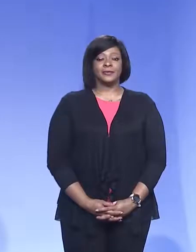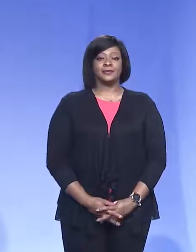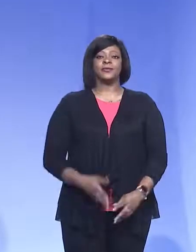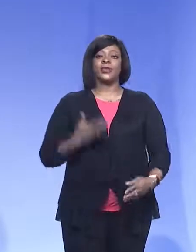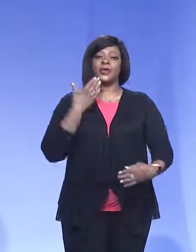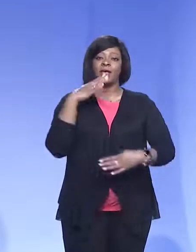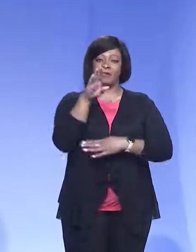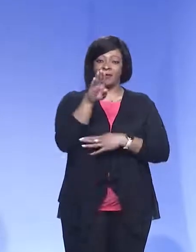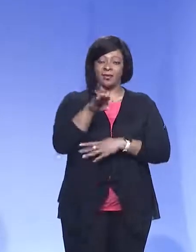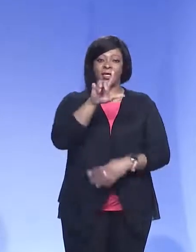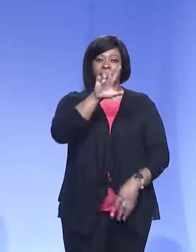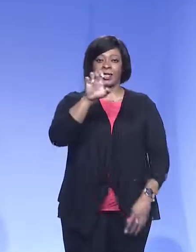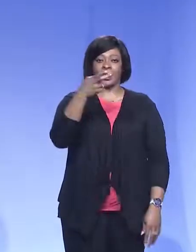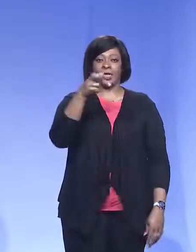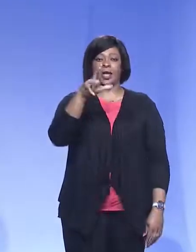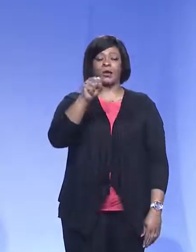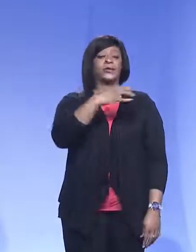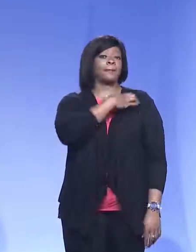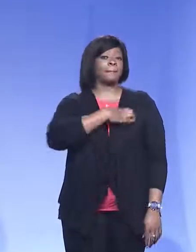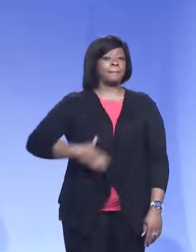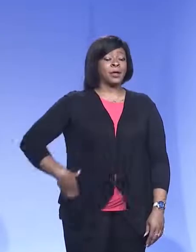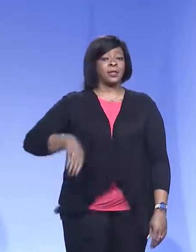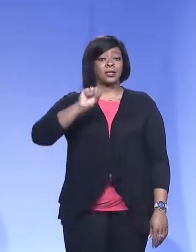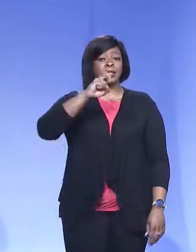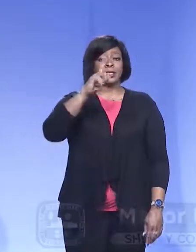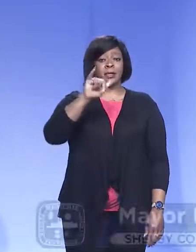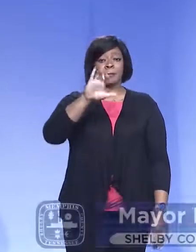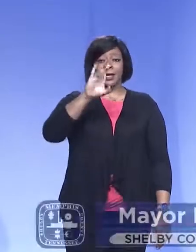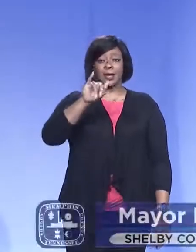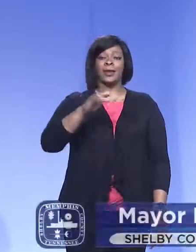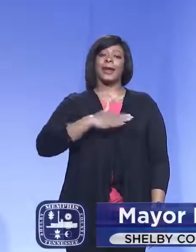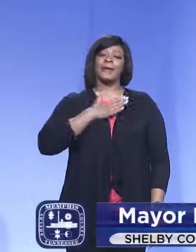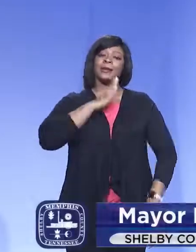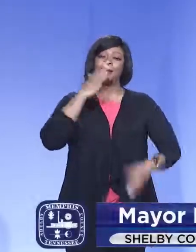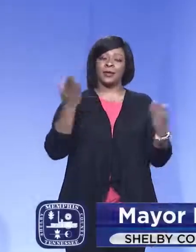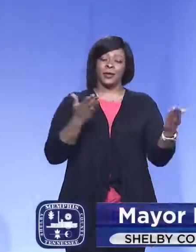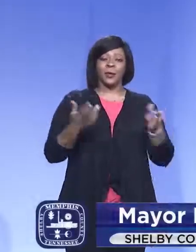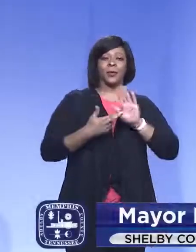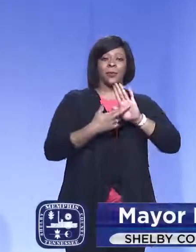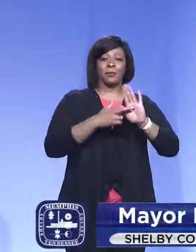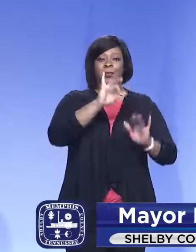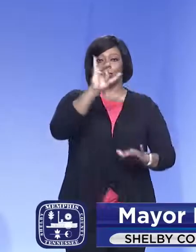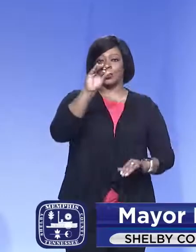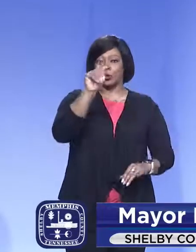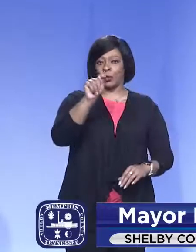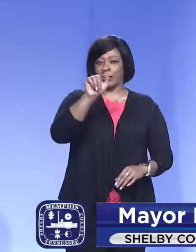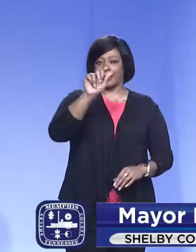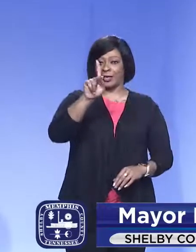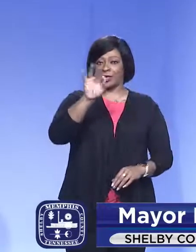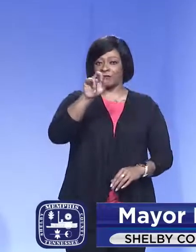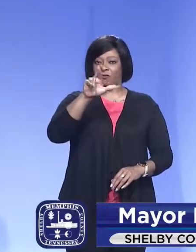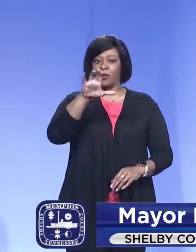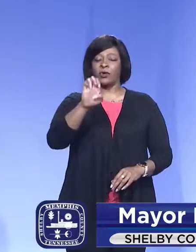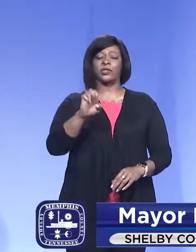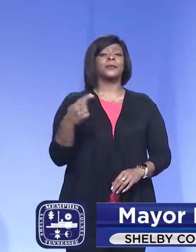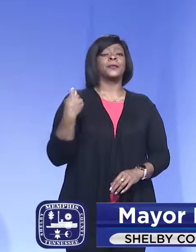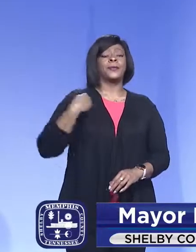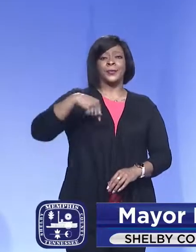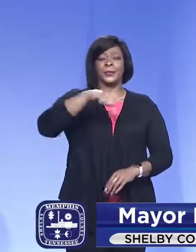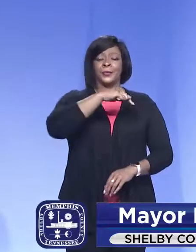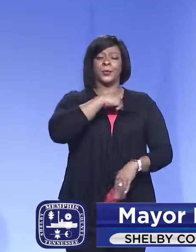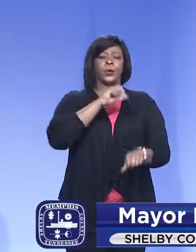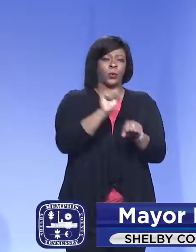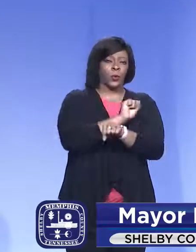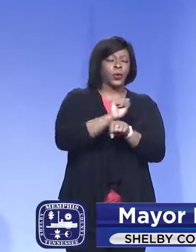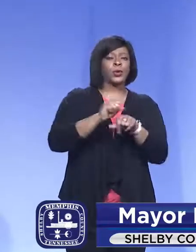Good afternoon. Lee Harris, Mayor of Shelby County, pleased to be here on behalf of the Joint Task Force. We are